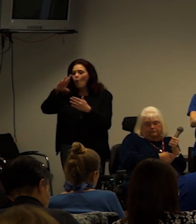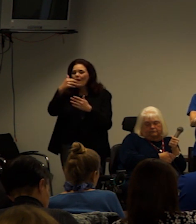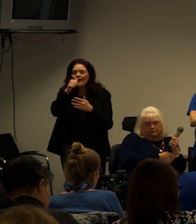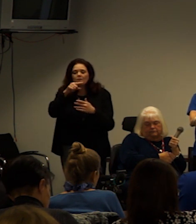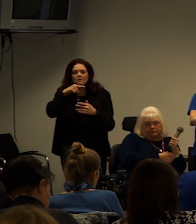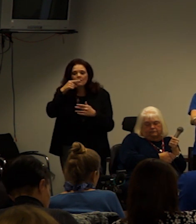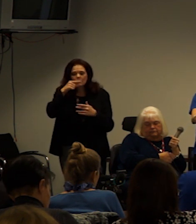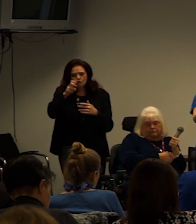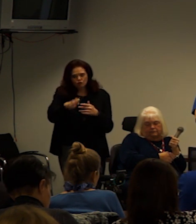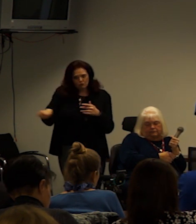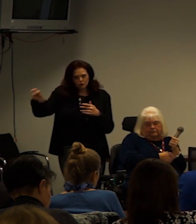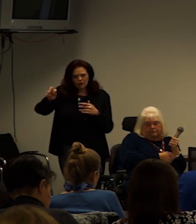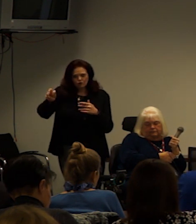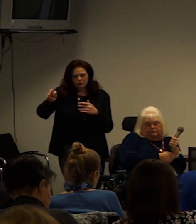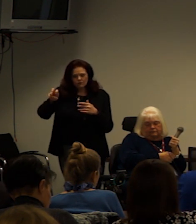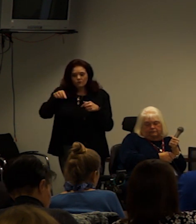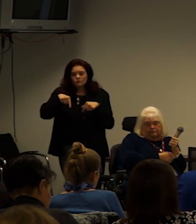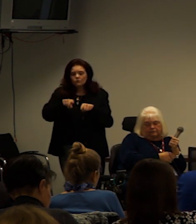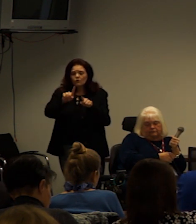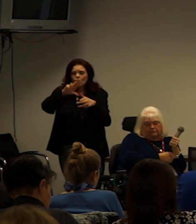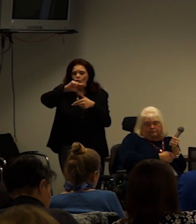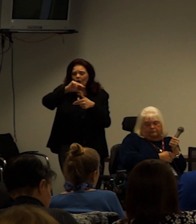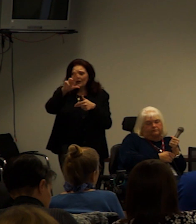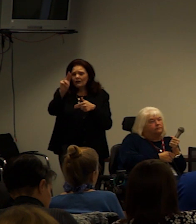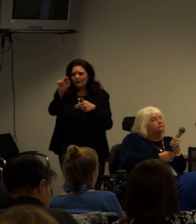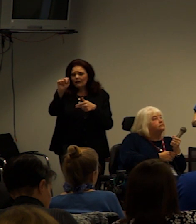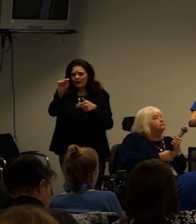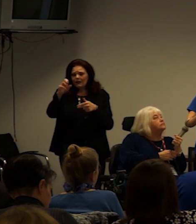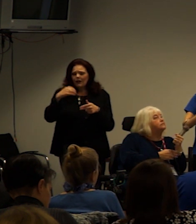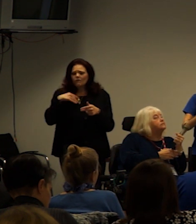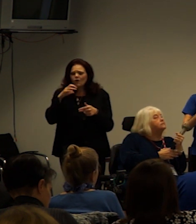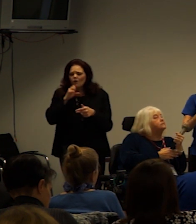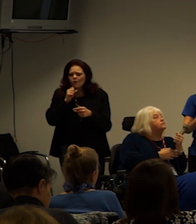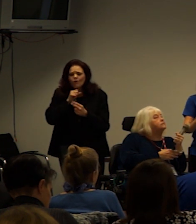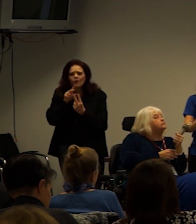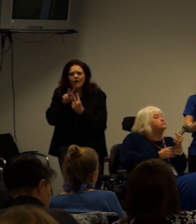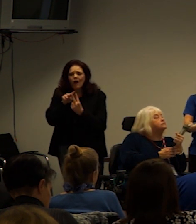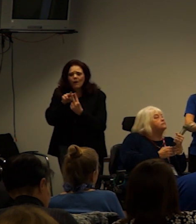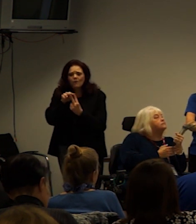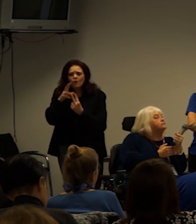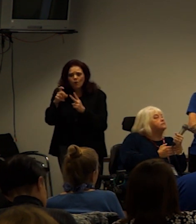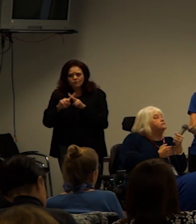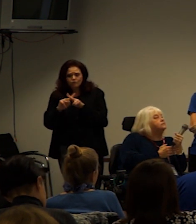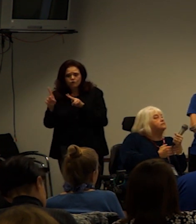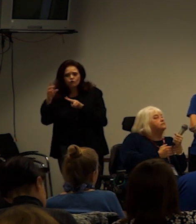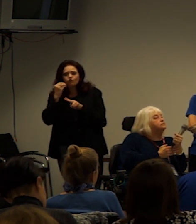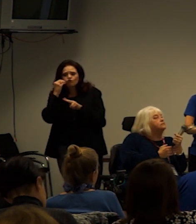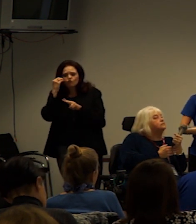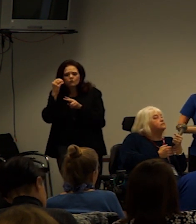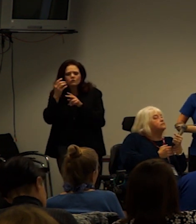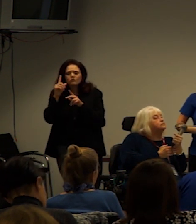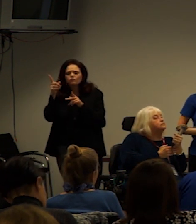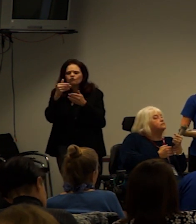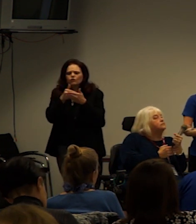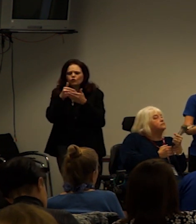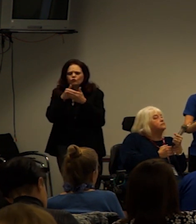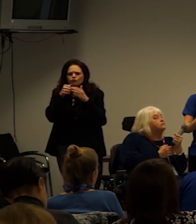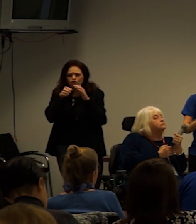transportation. During Hurricane Nate, we had an elderly couple who wanted to evacuate their home and go to the closest